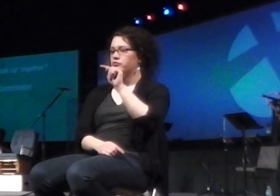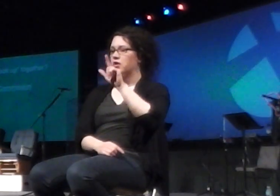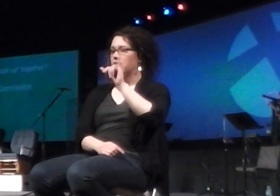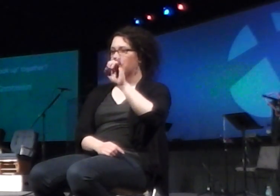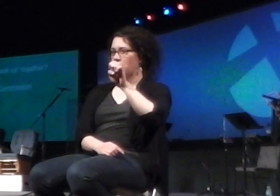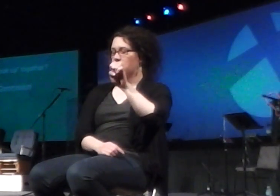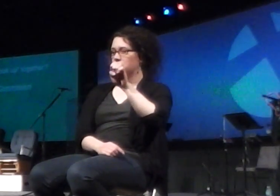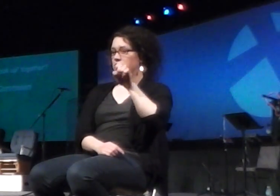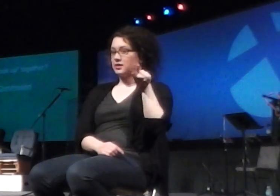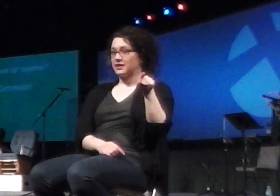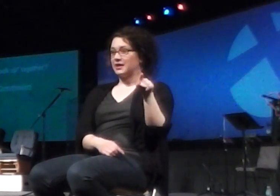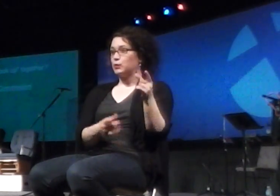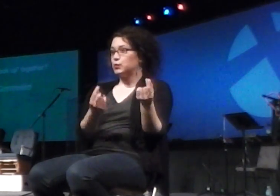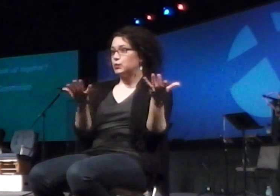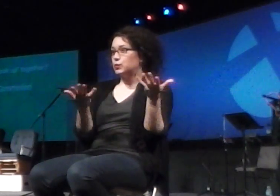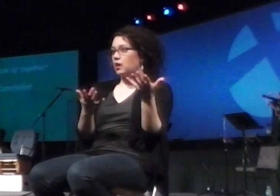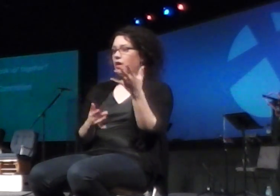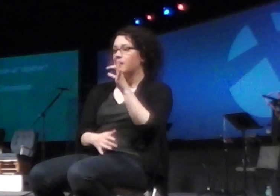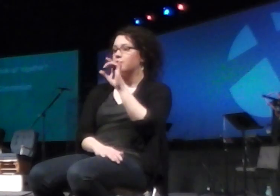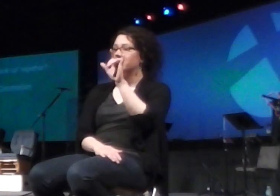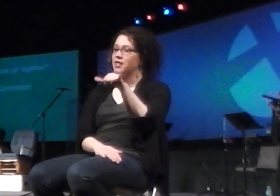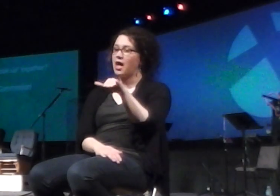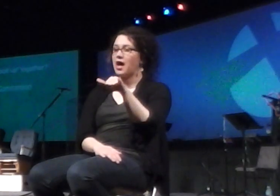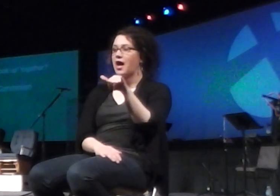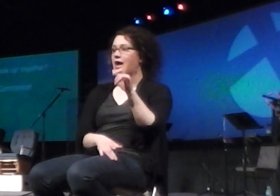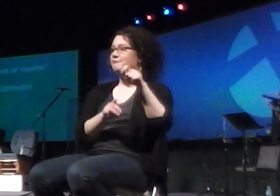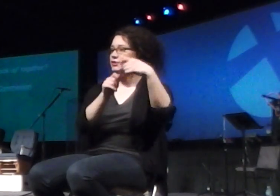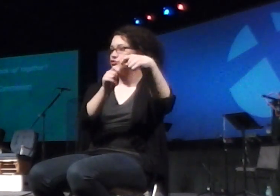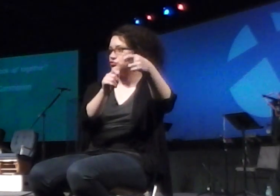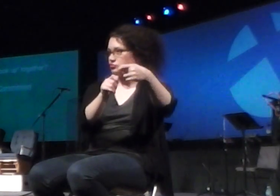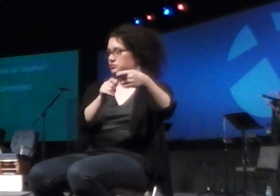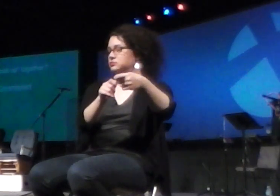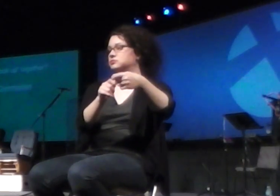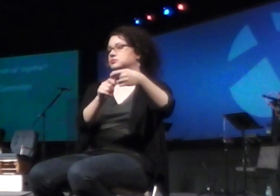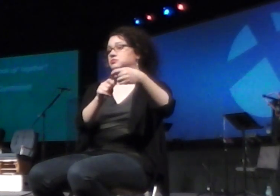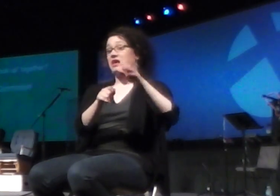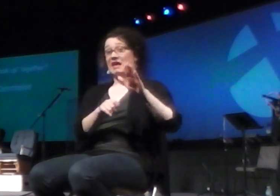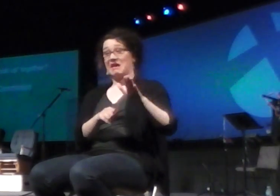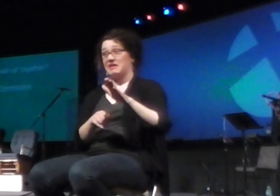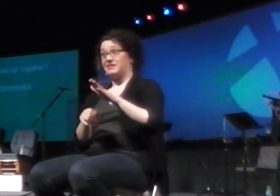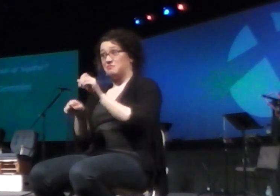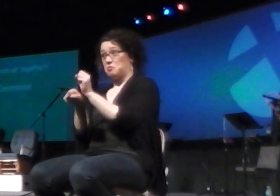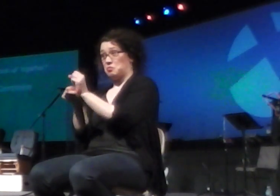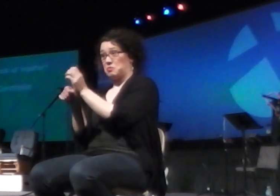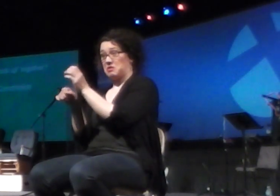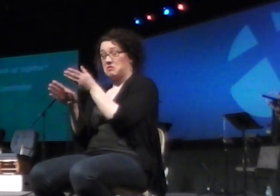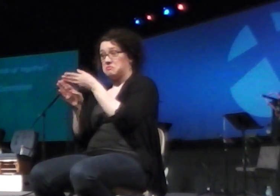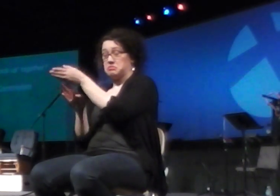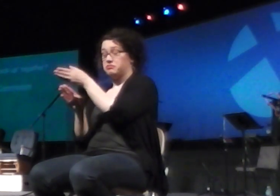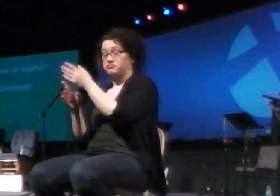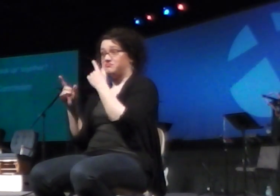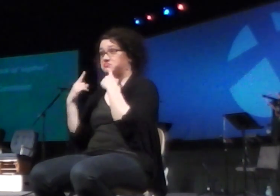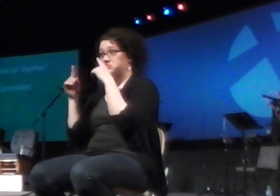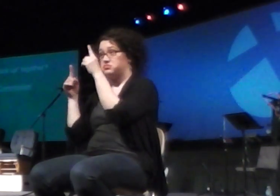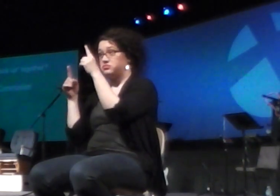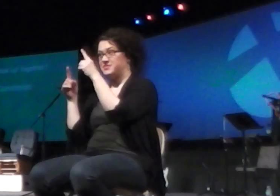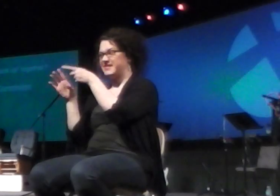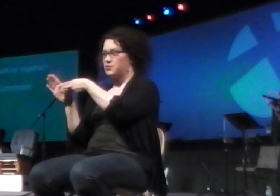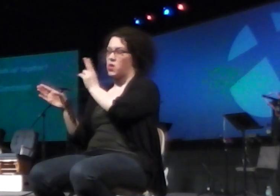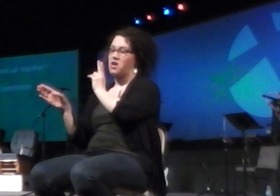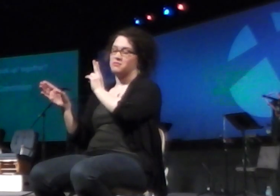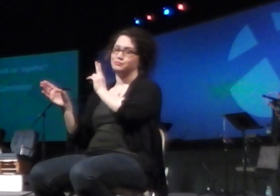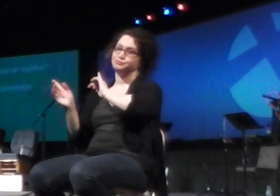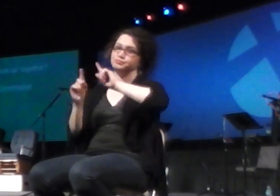guy. So he left what I would consider to be a pretty successful career to move up to Baldwin, Michigan, and he